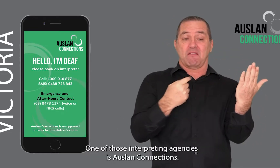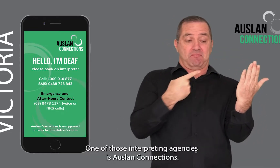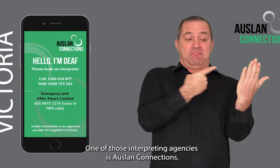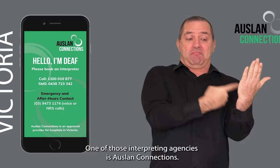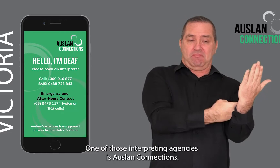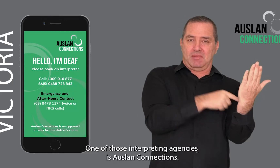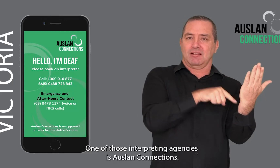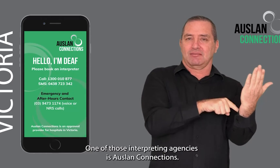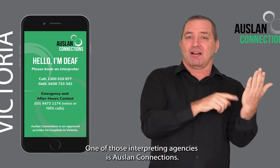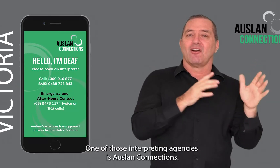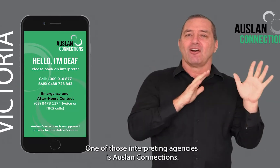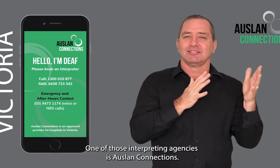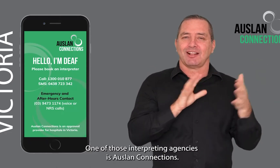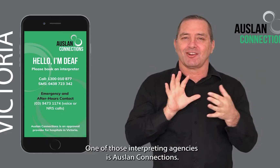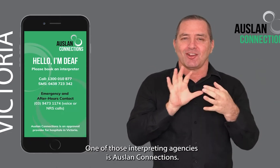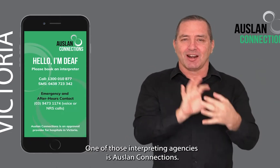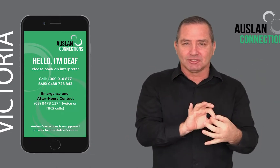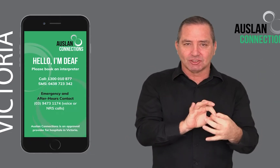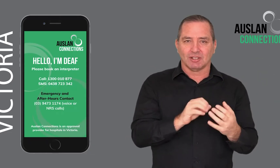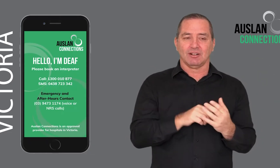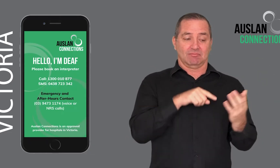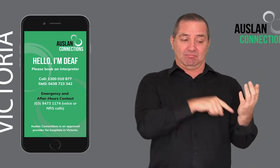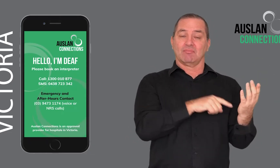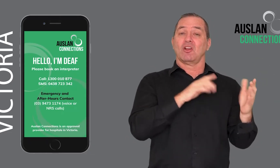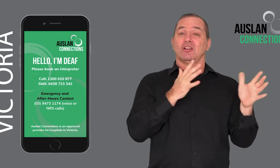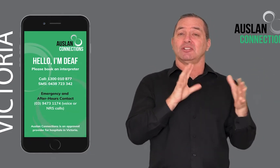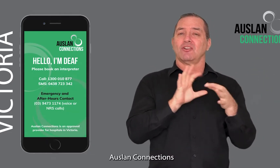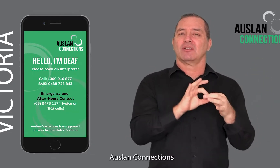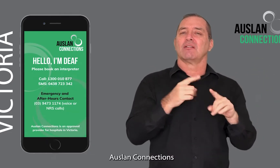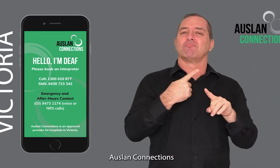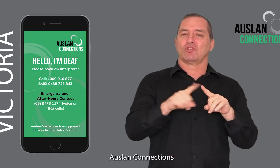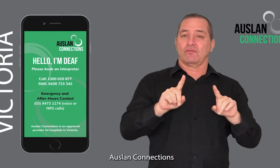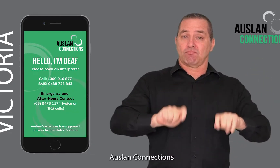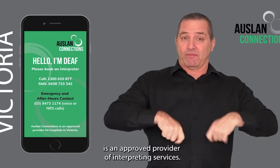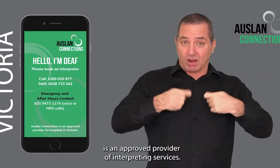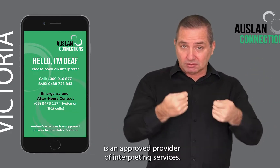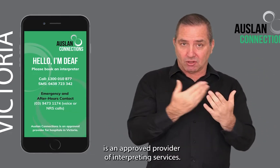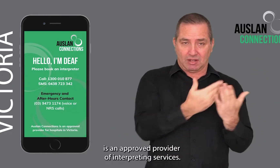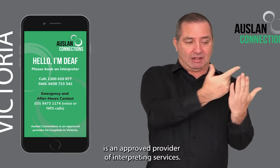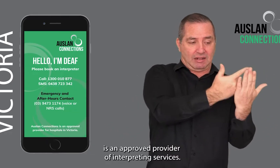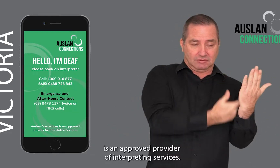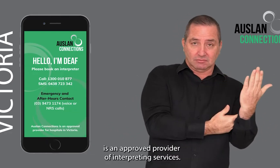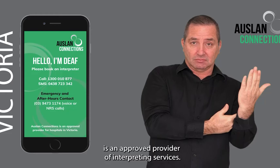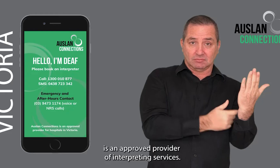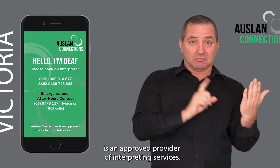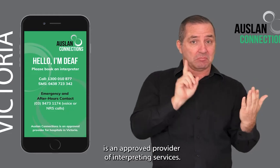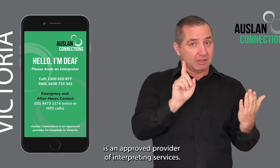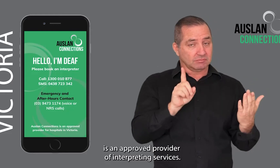those interpreting agencies is Auslan Connections. Auslan Connections is an approved provider of interpreting